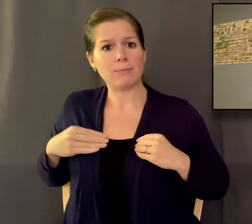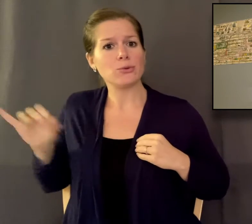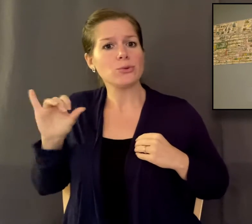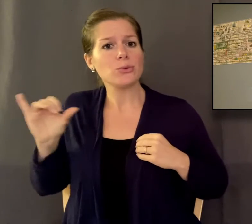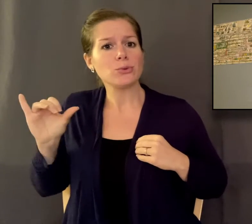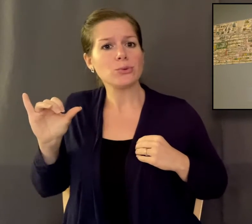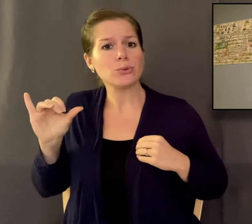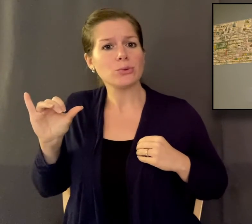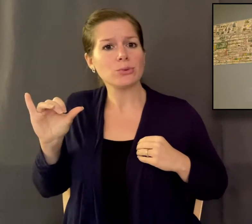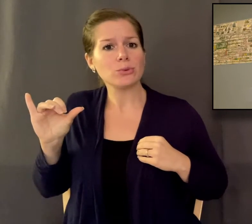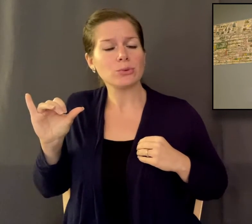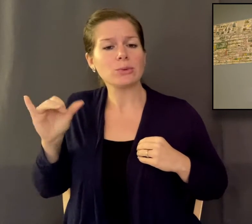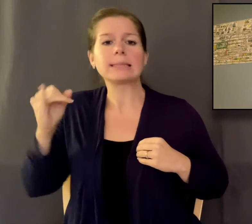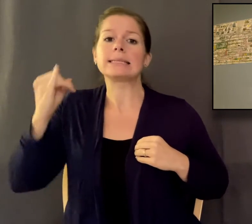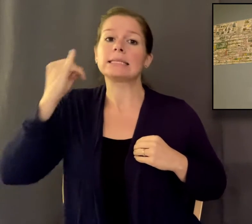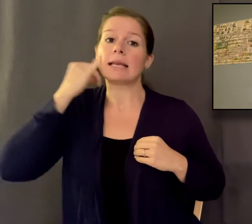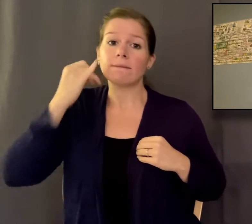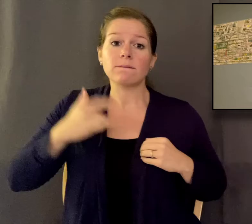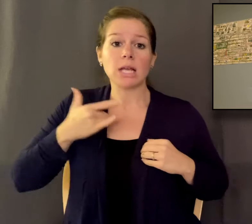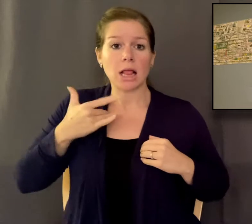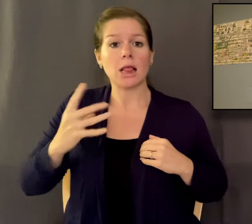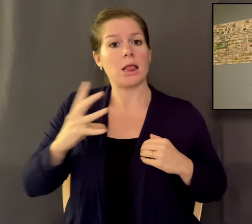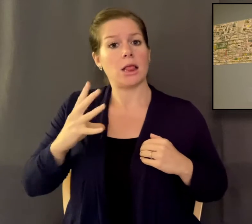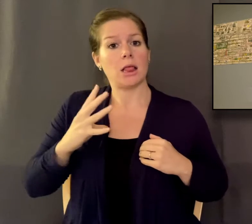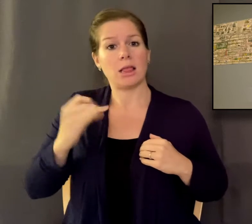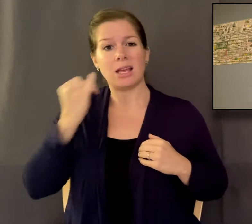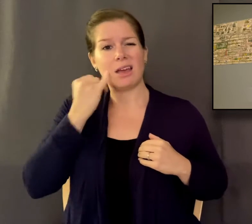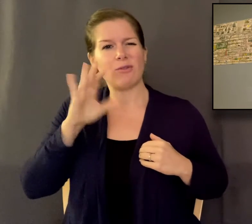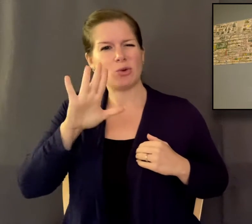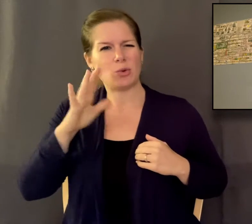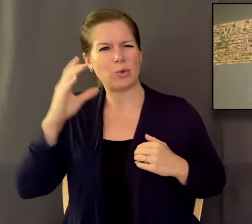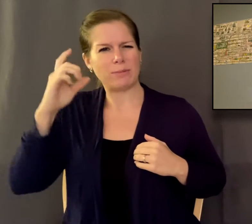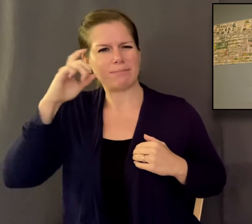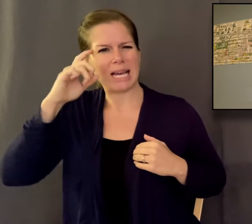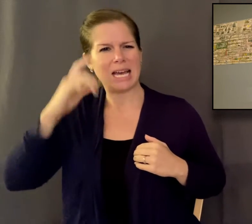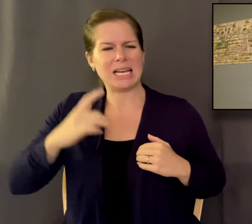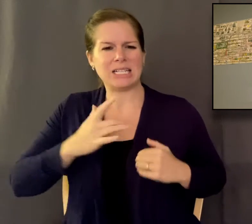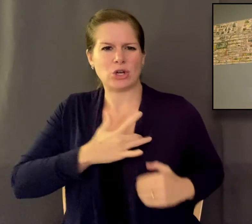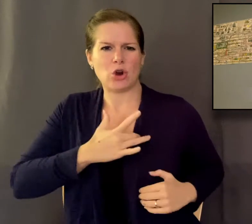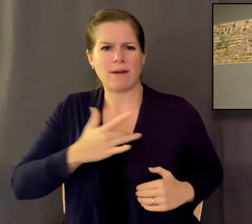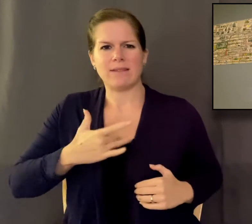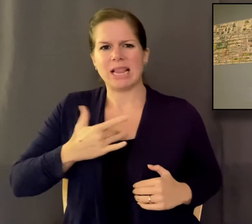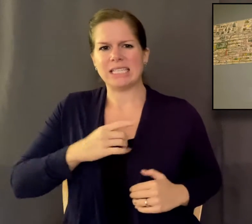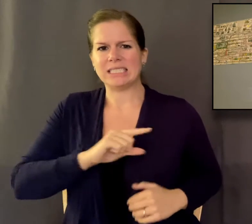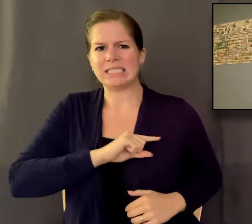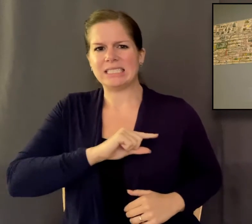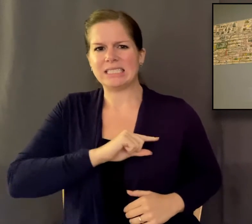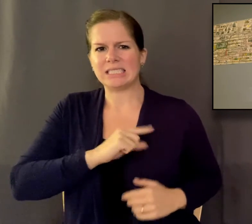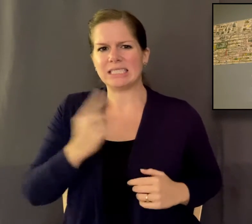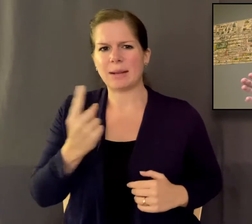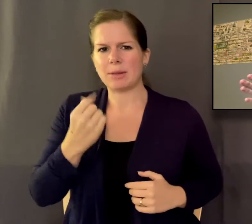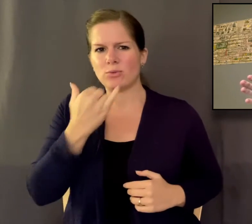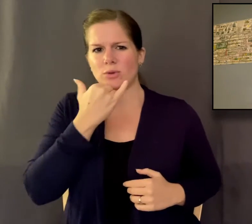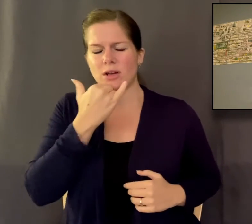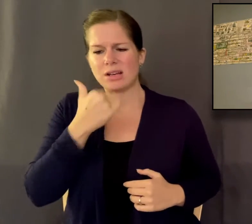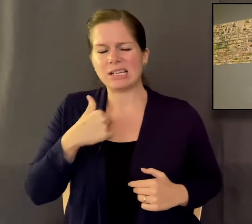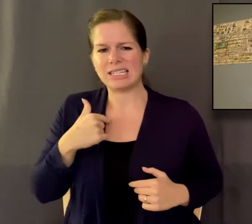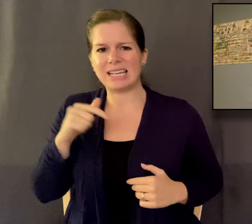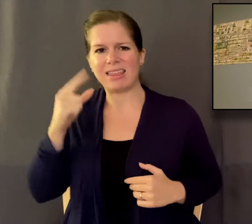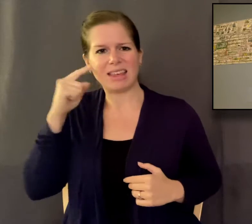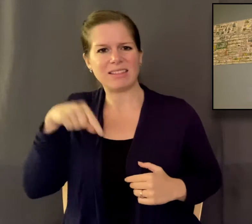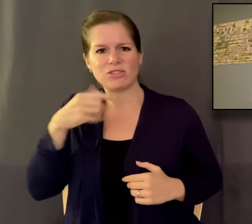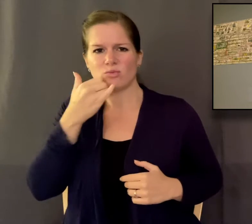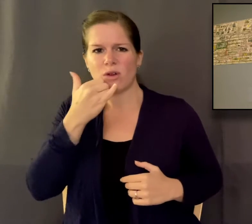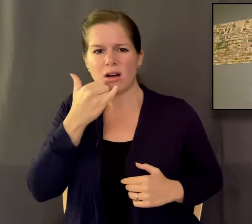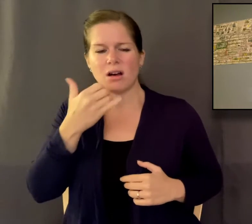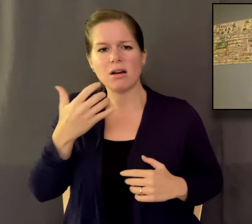the assurance of your conscience. And if your conscience is not allowing for it, if you're single and you're meant to get married, or you're betrothed and then you decide to back